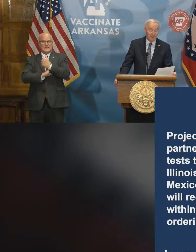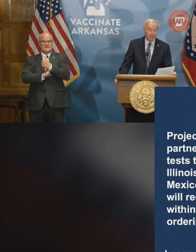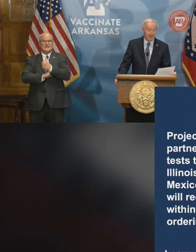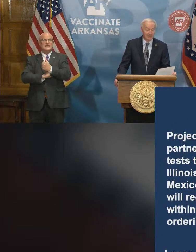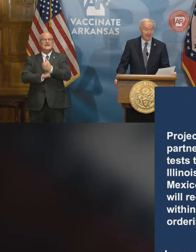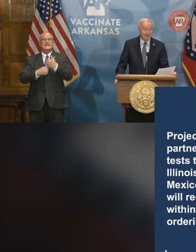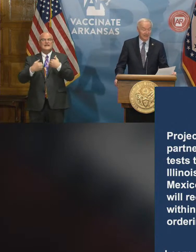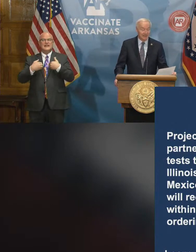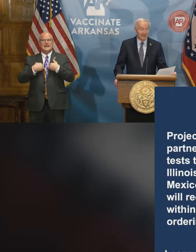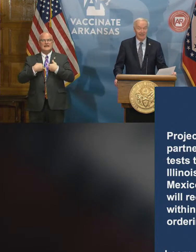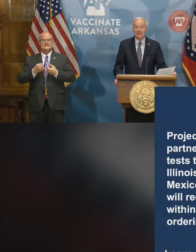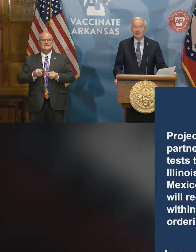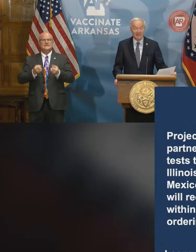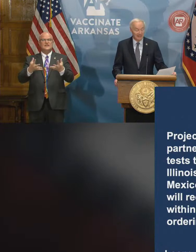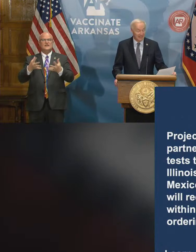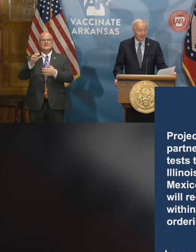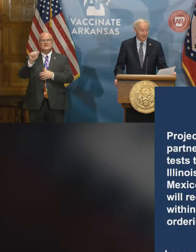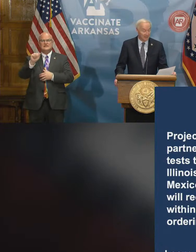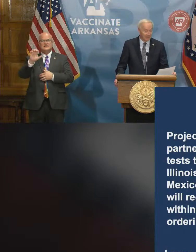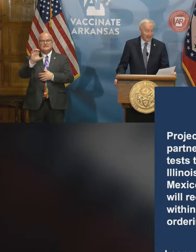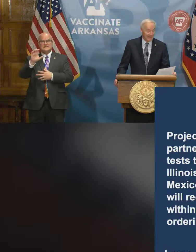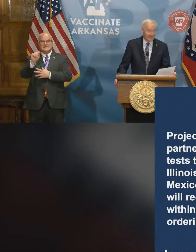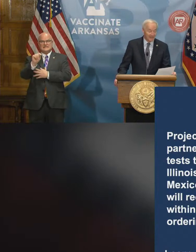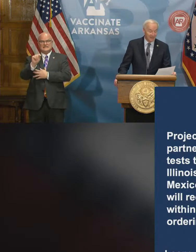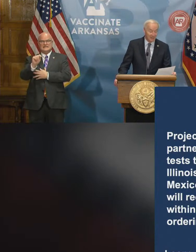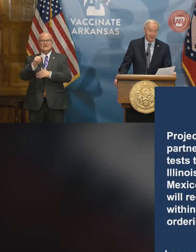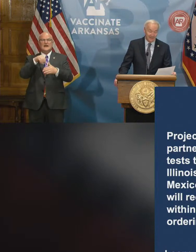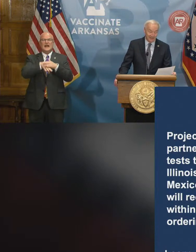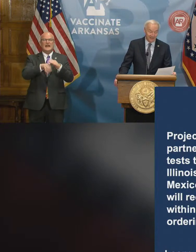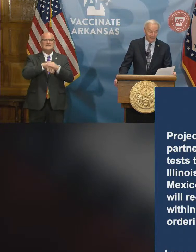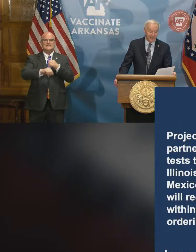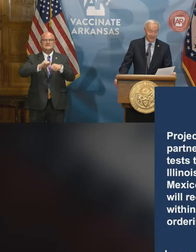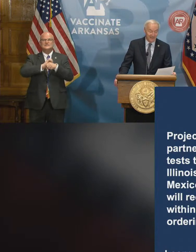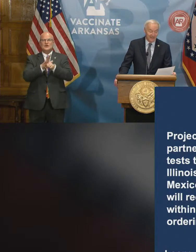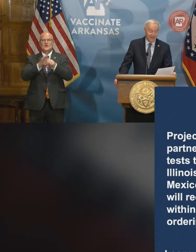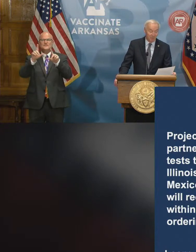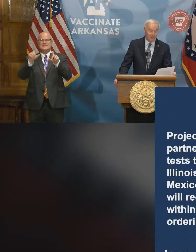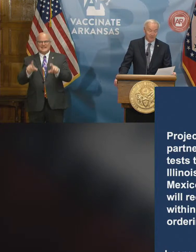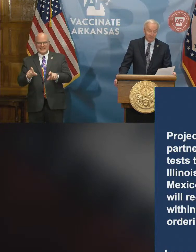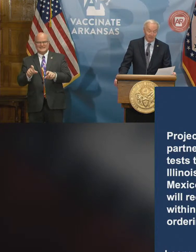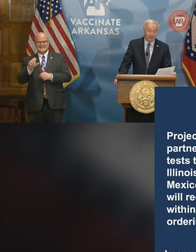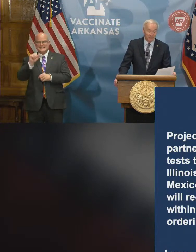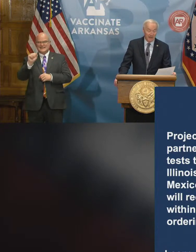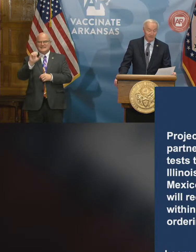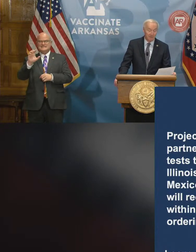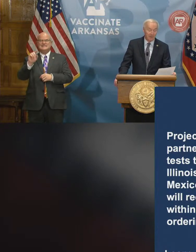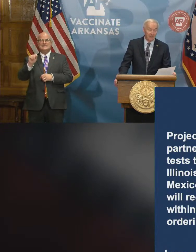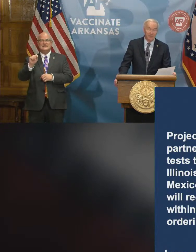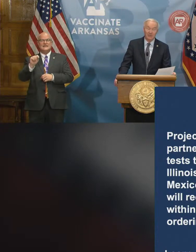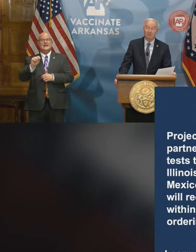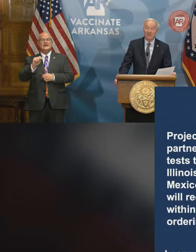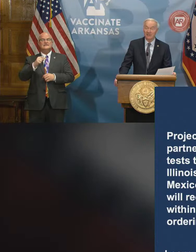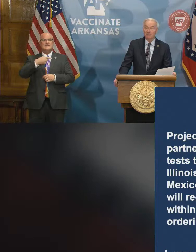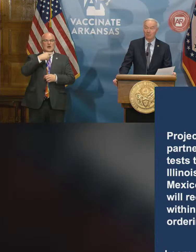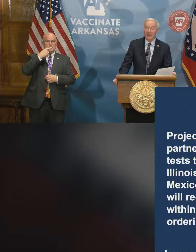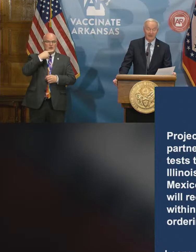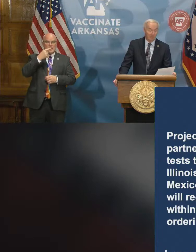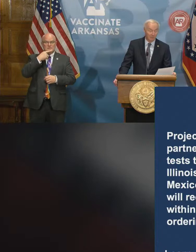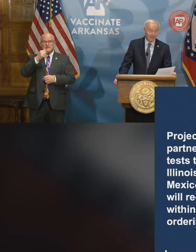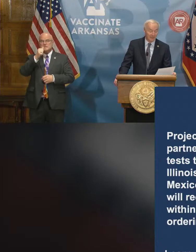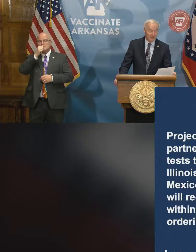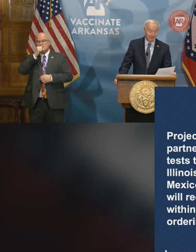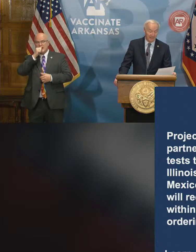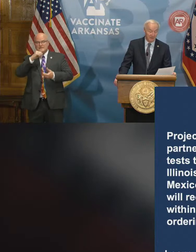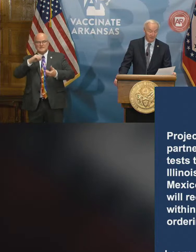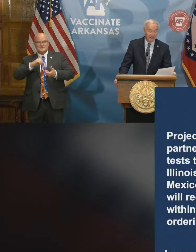launched Project ACT, or Access COVID Test, which is a public-private partnership to get more